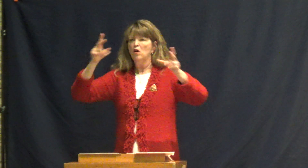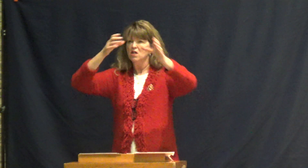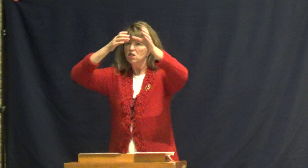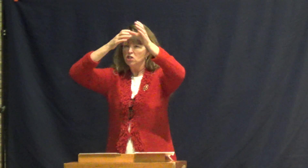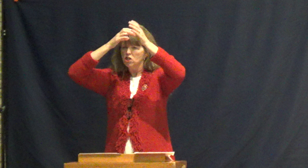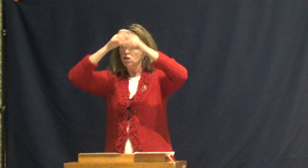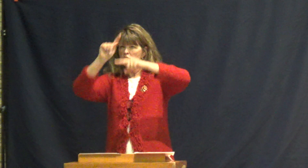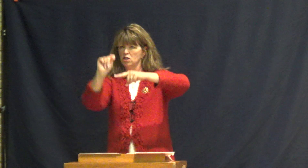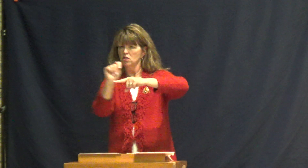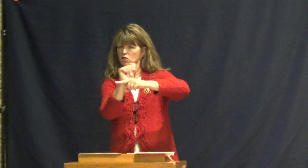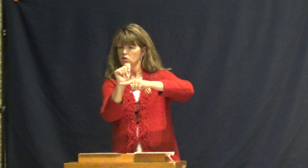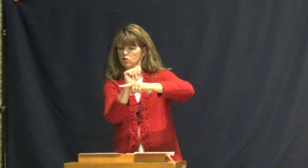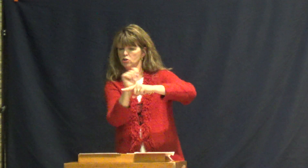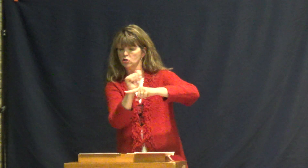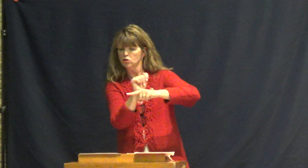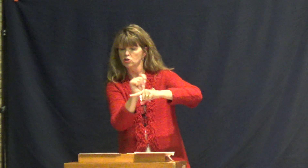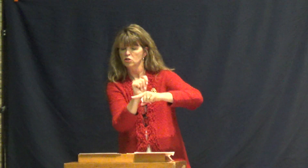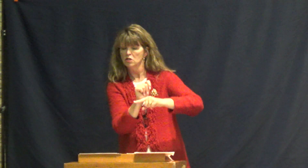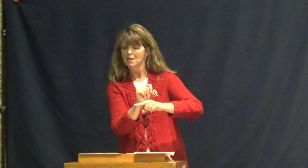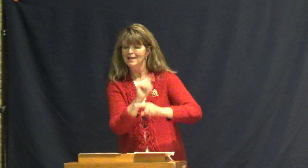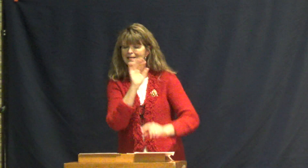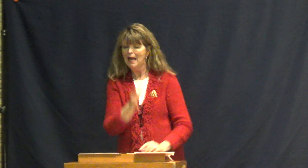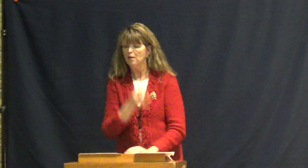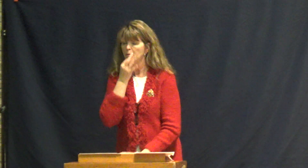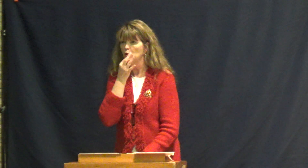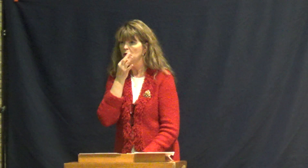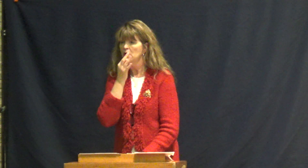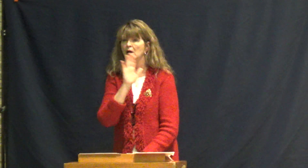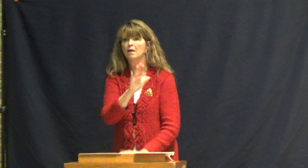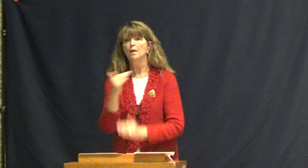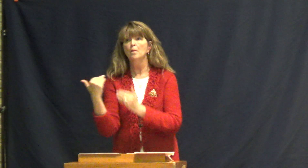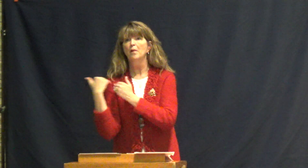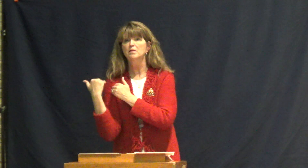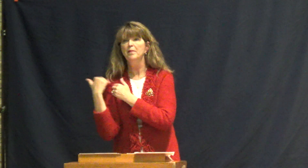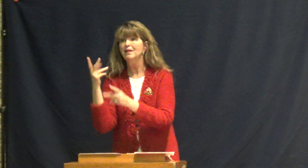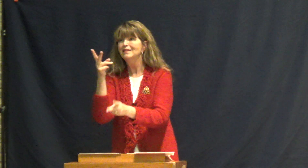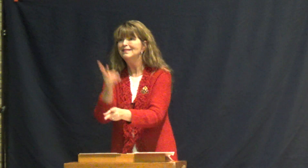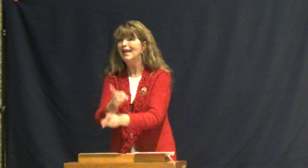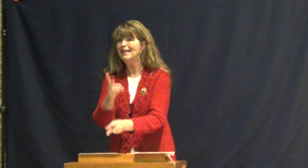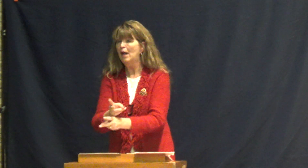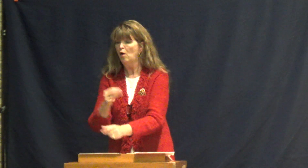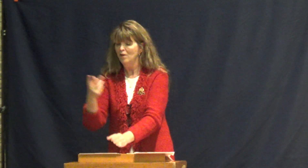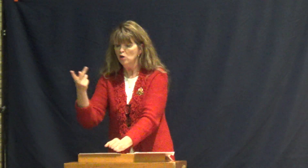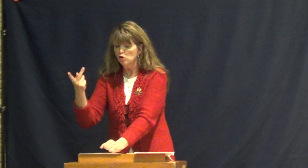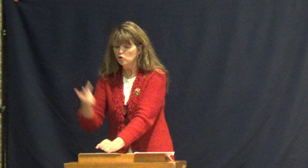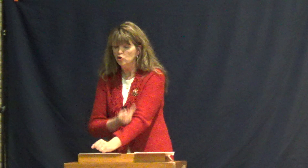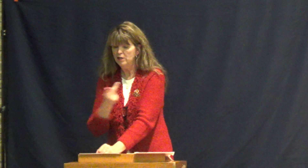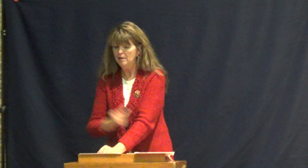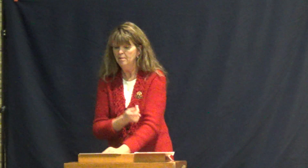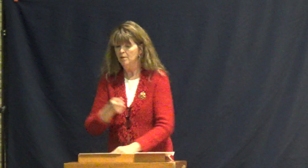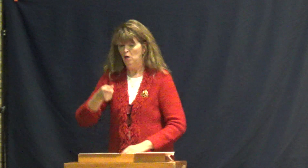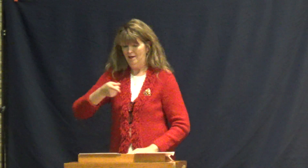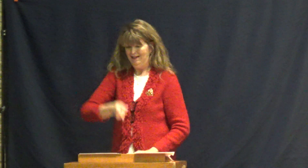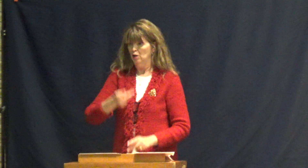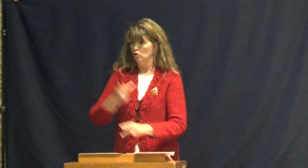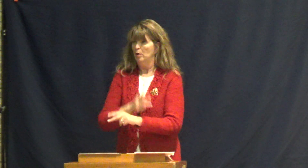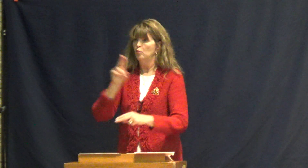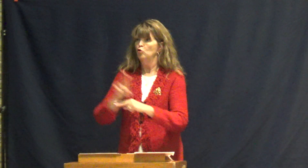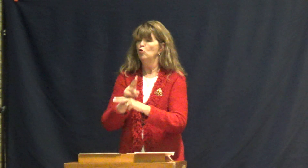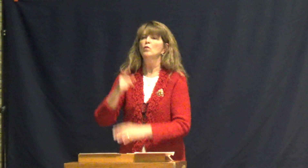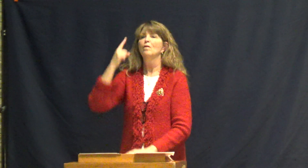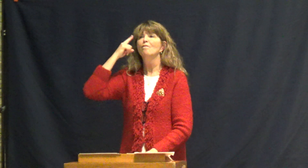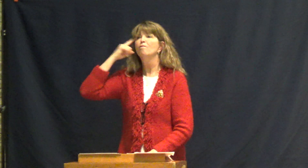which means they were very well trained with the responsibility of caring for the flocks of